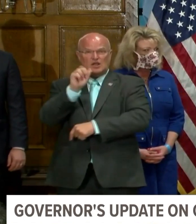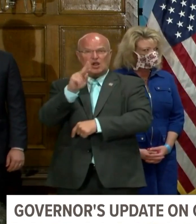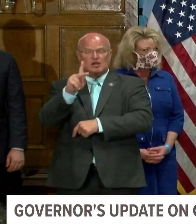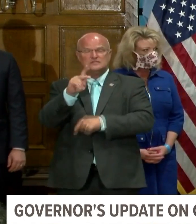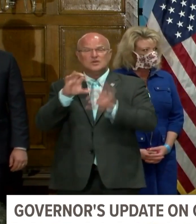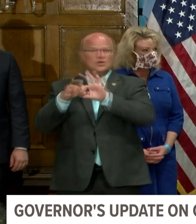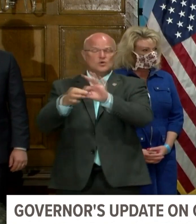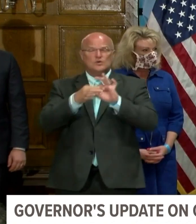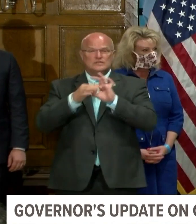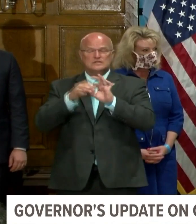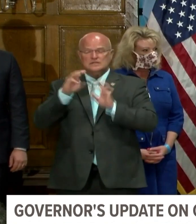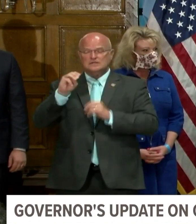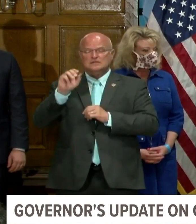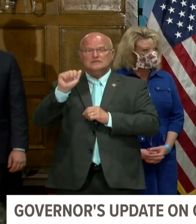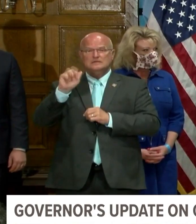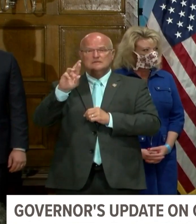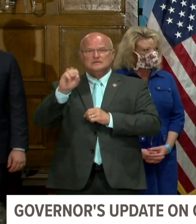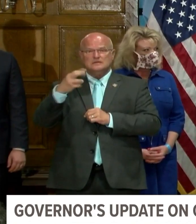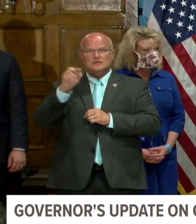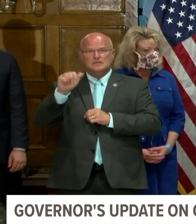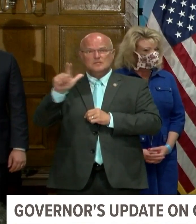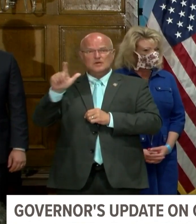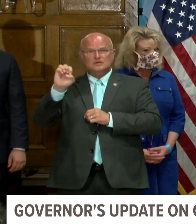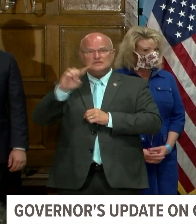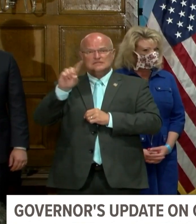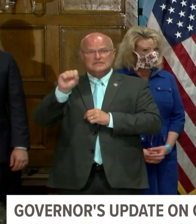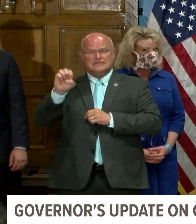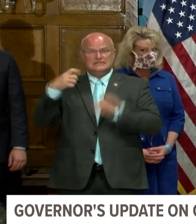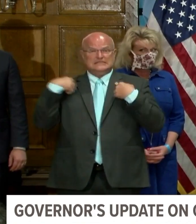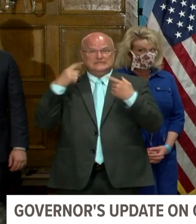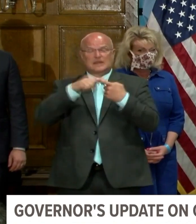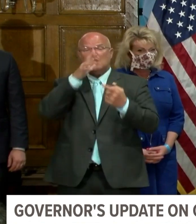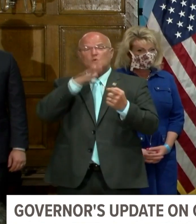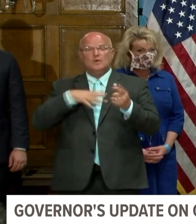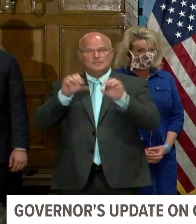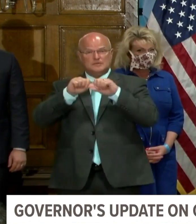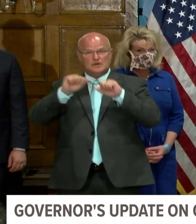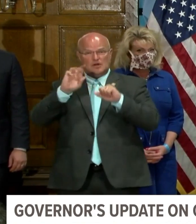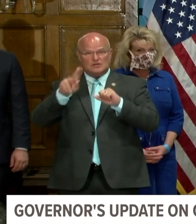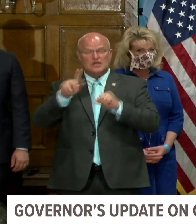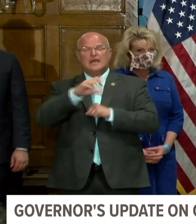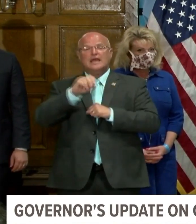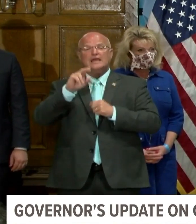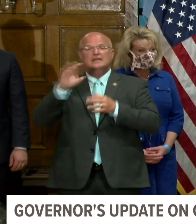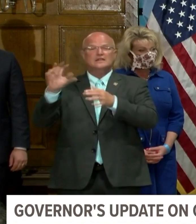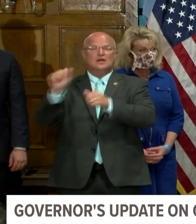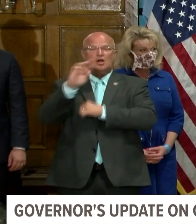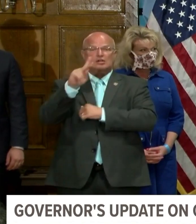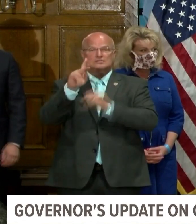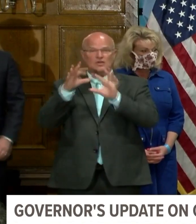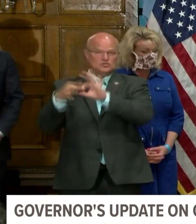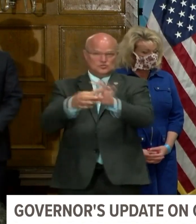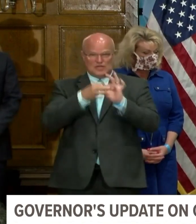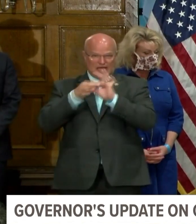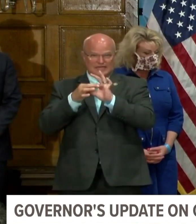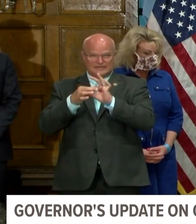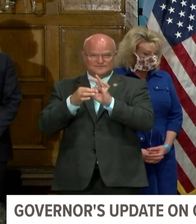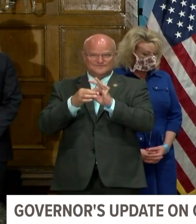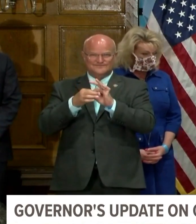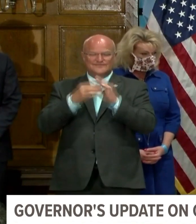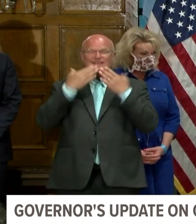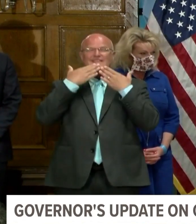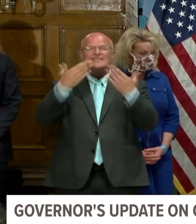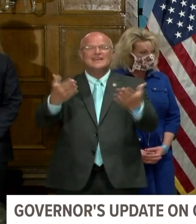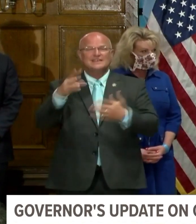the Marshallese, Hispanic Women's Organization of Arkansas, and Arkansas United. And so thank you, Walmart,